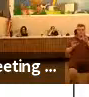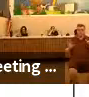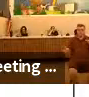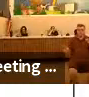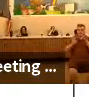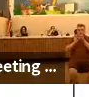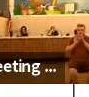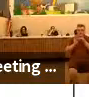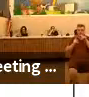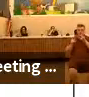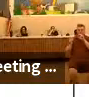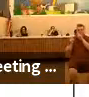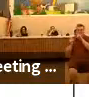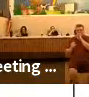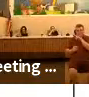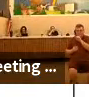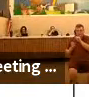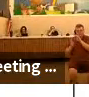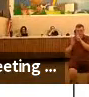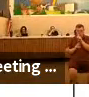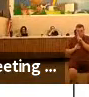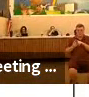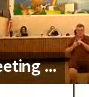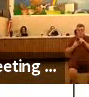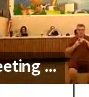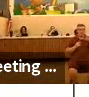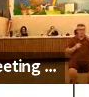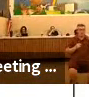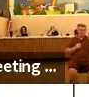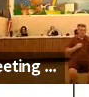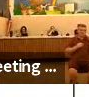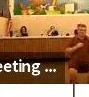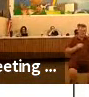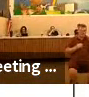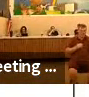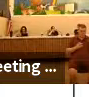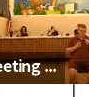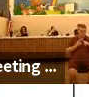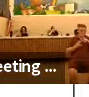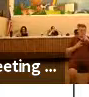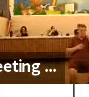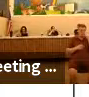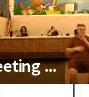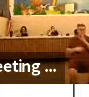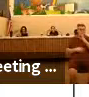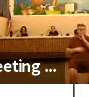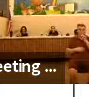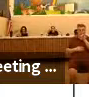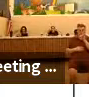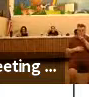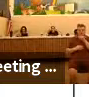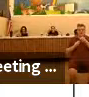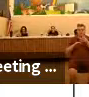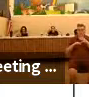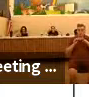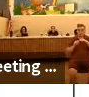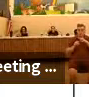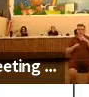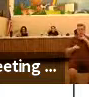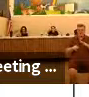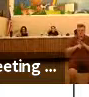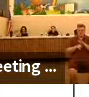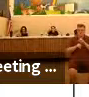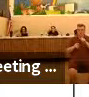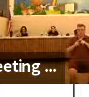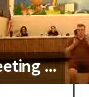connections at Nevins Road and Authors Avenue. Both water main and sewer have enough capacity to